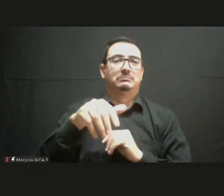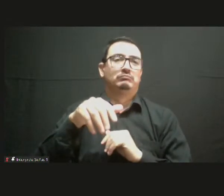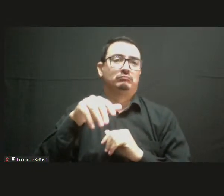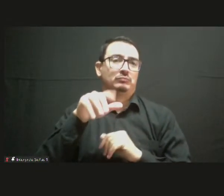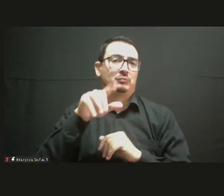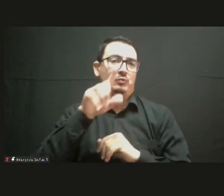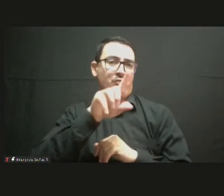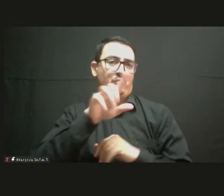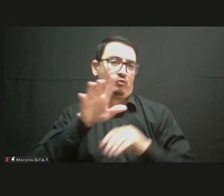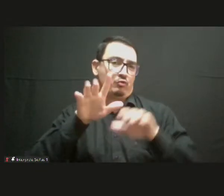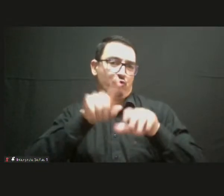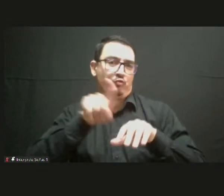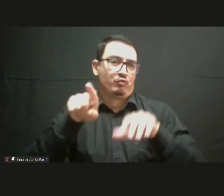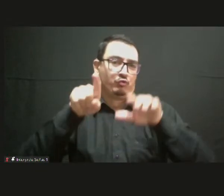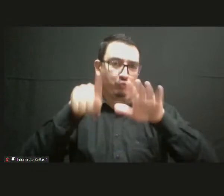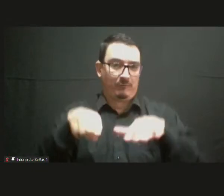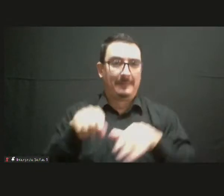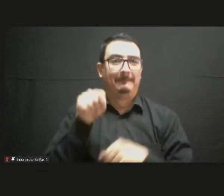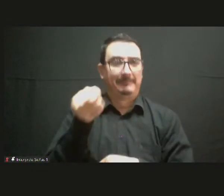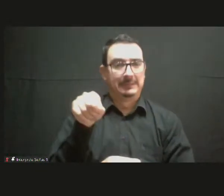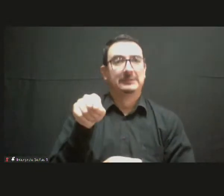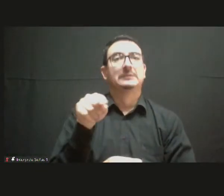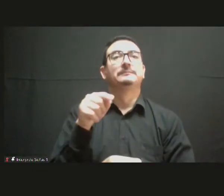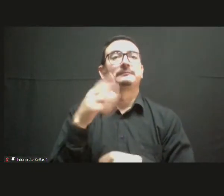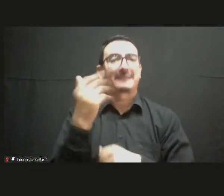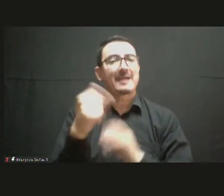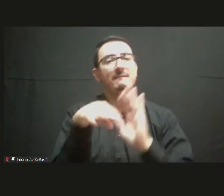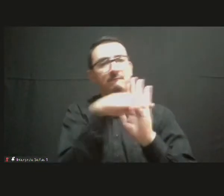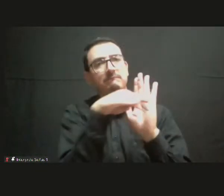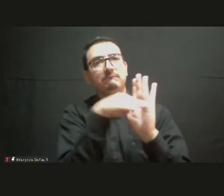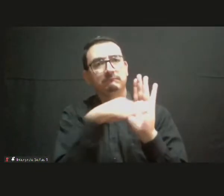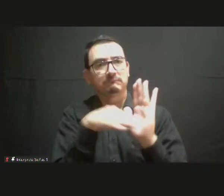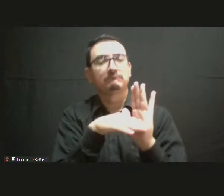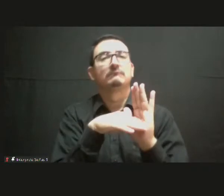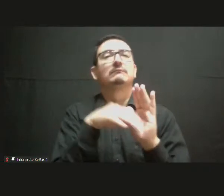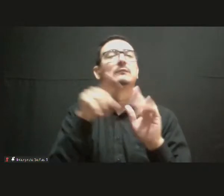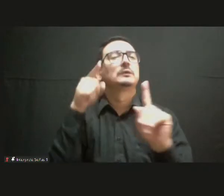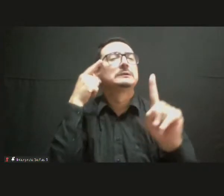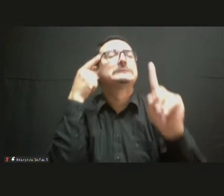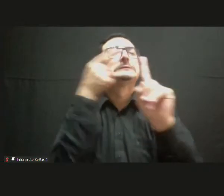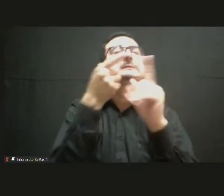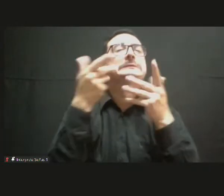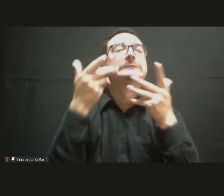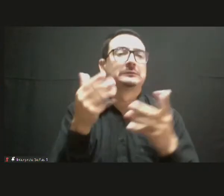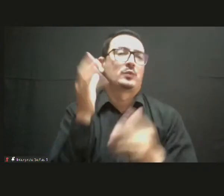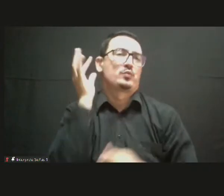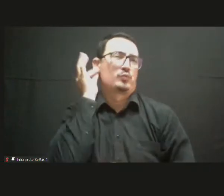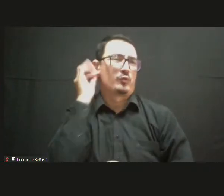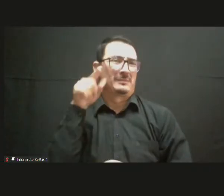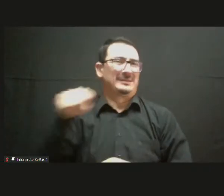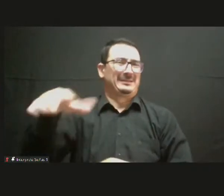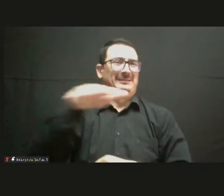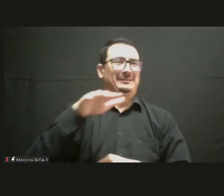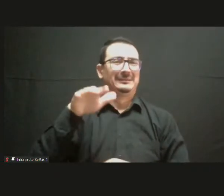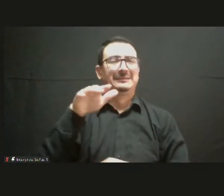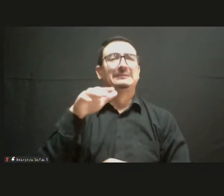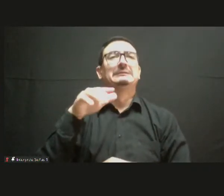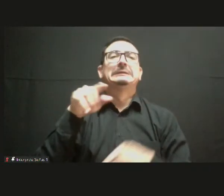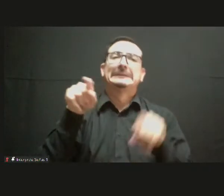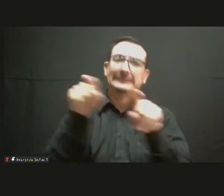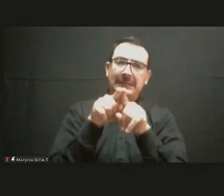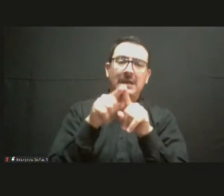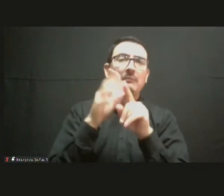with our two new projects. One is called Center Stage Women's Empowerment During